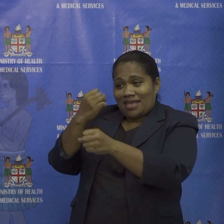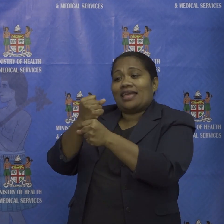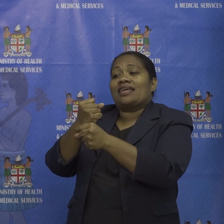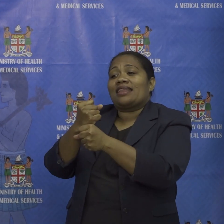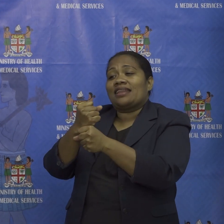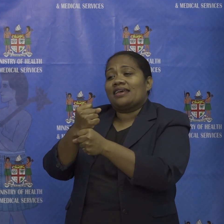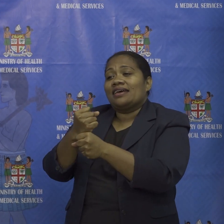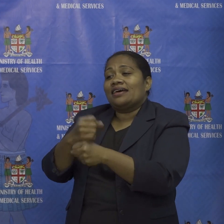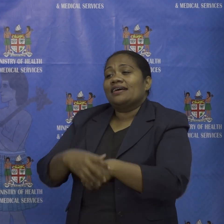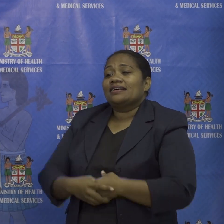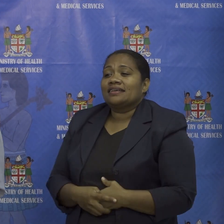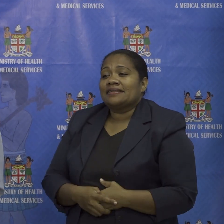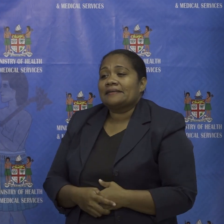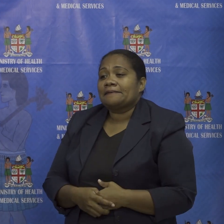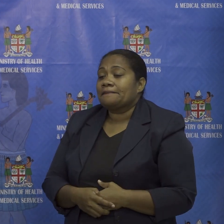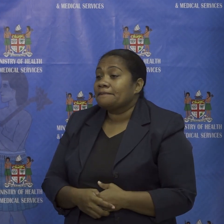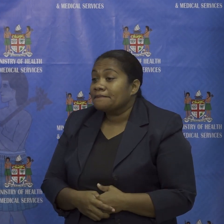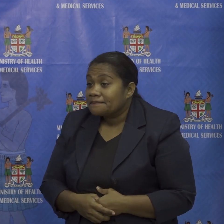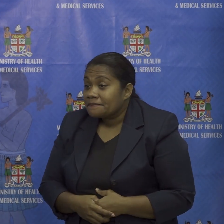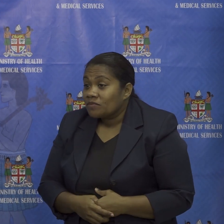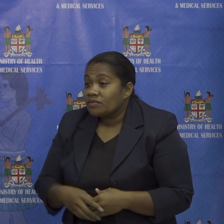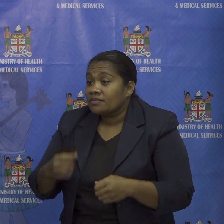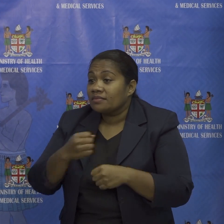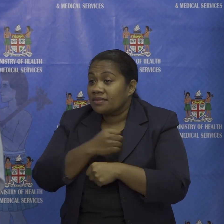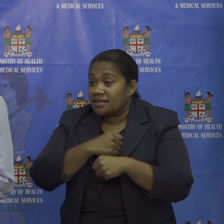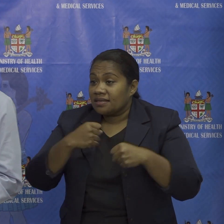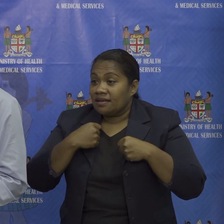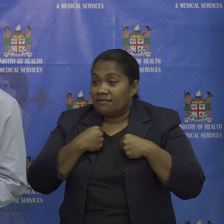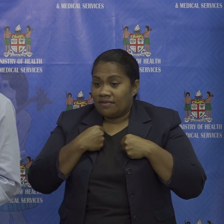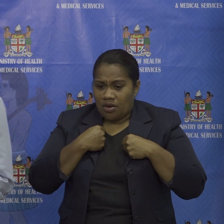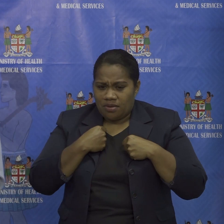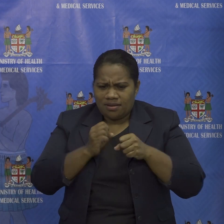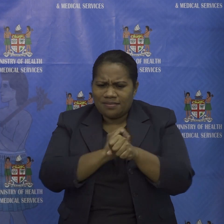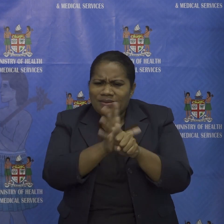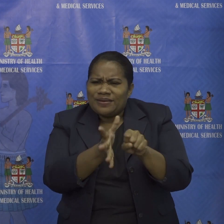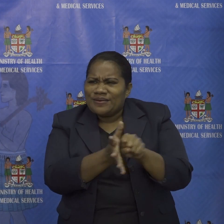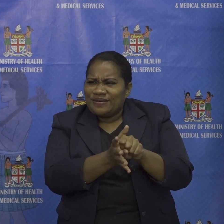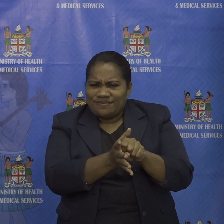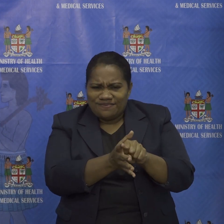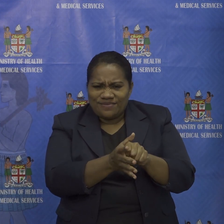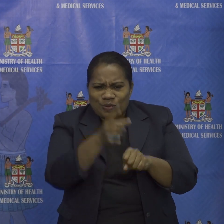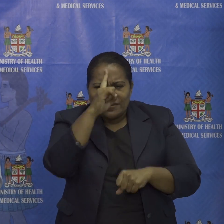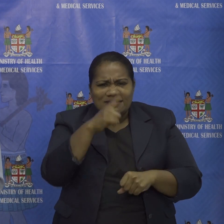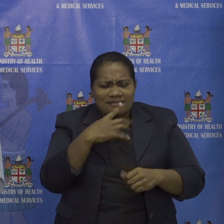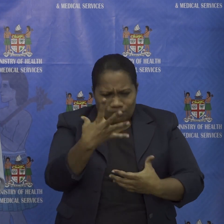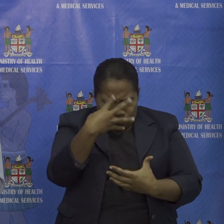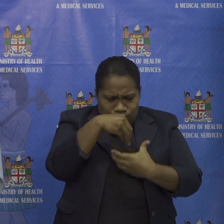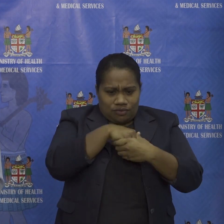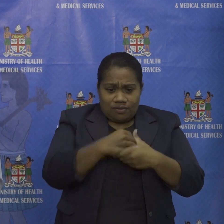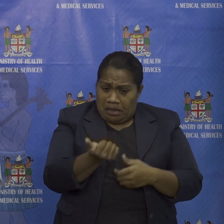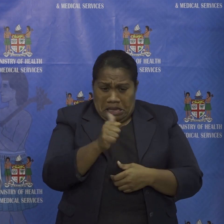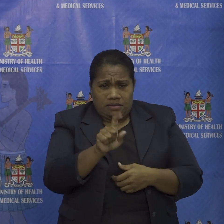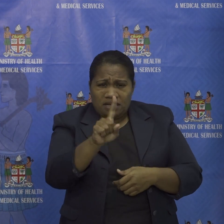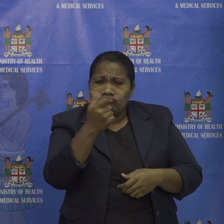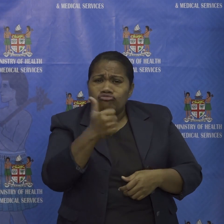on the conditions of our active COVID-19 patients. How are they doing? Does any one of them need ventilators? Considering